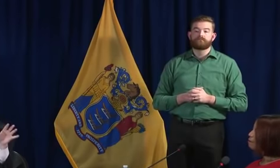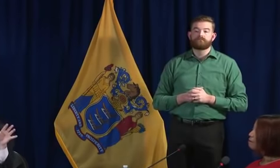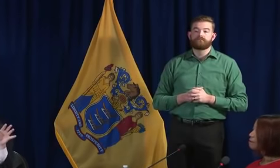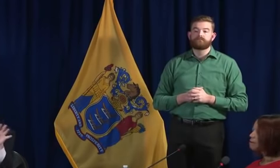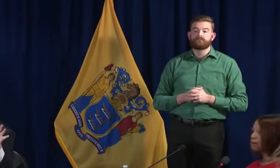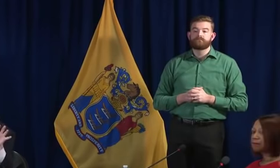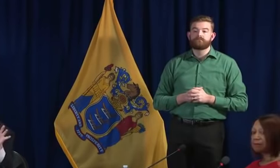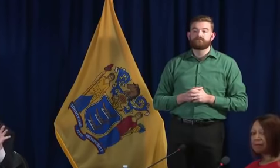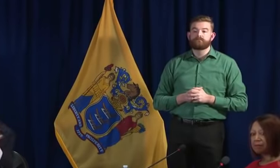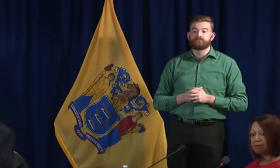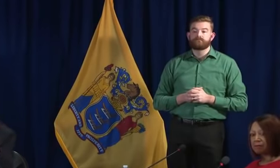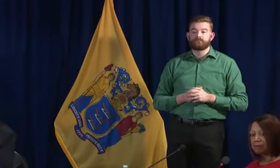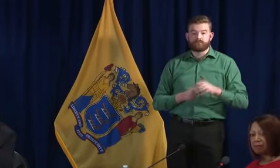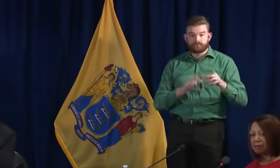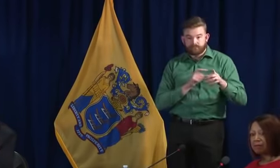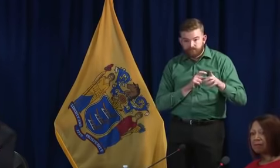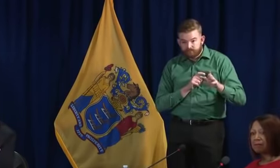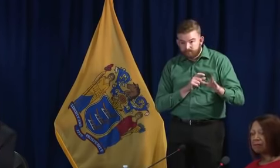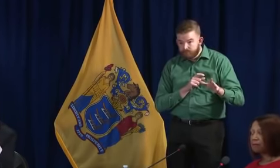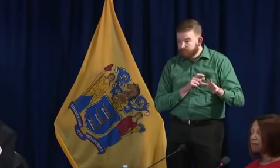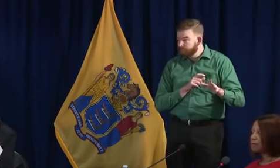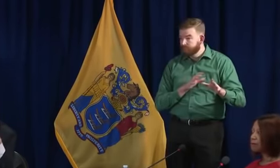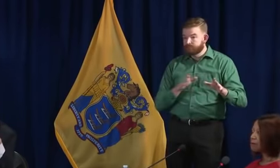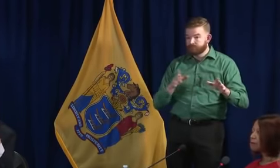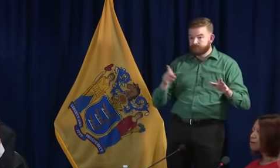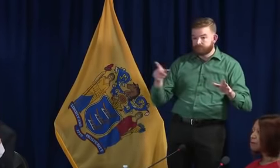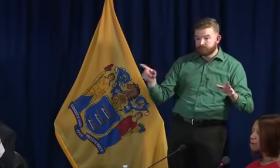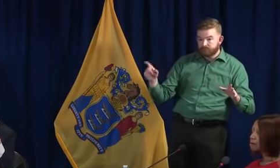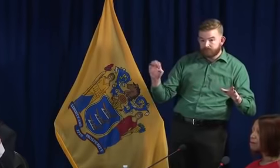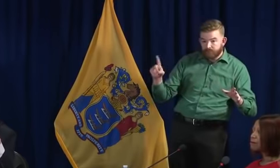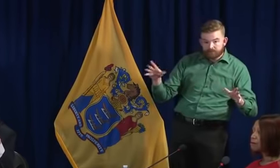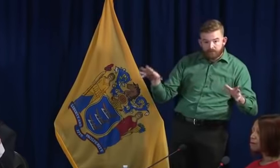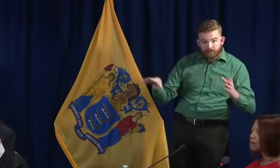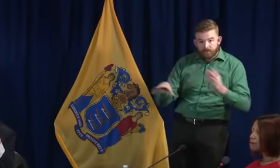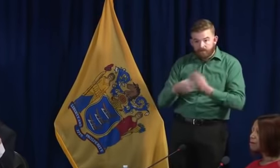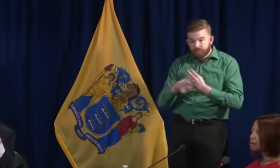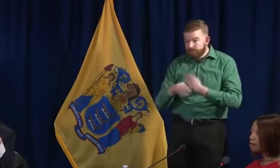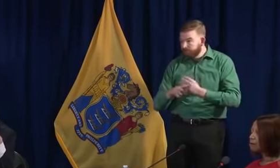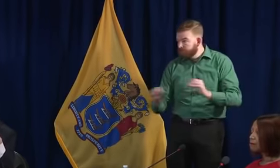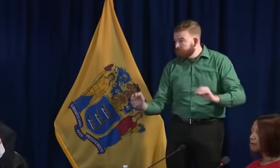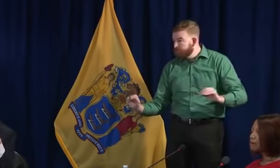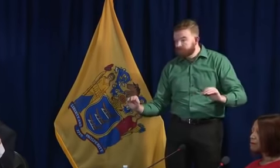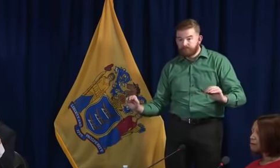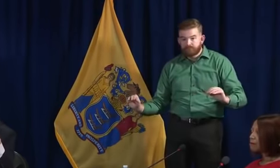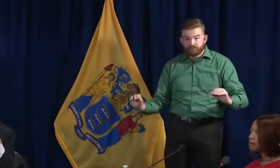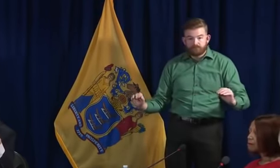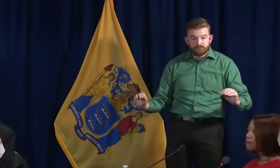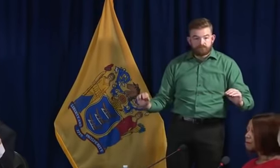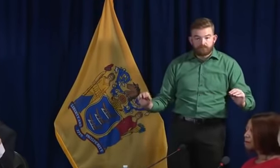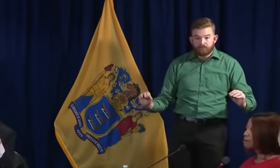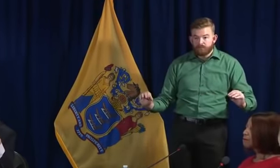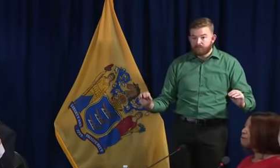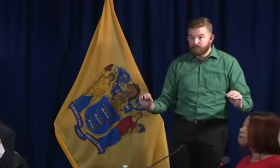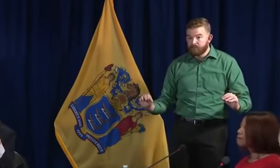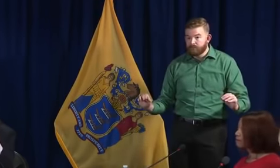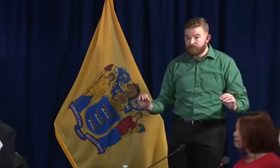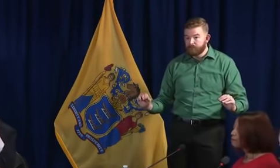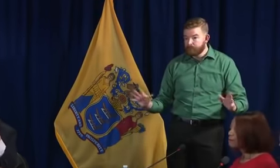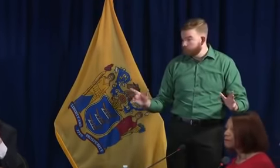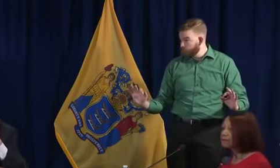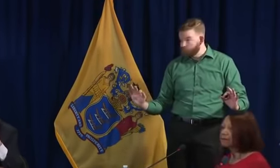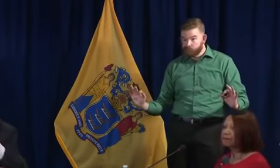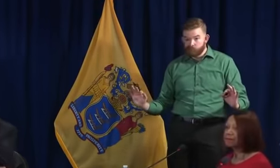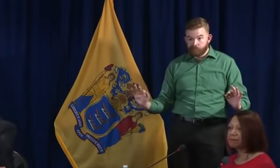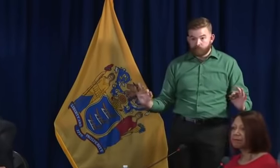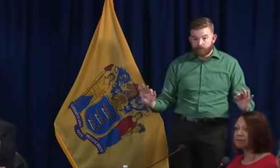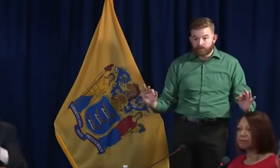Chris, anything any of you want to add? Okay, please feel free to jump in on any of the questions before us. You good, Judy? Okay, let's take a